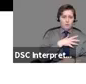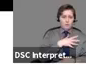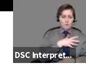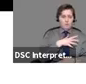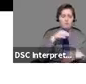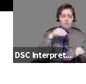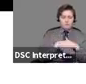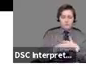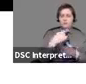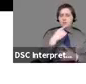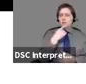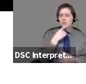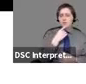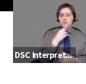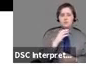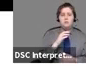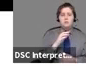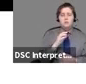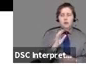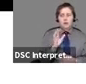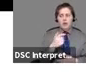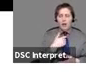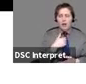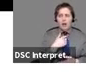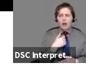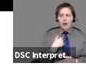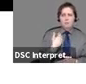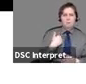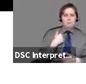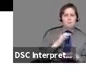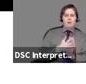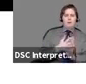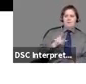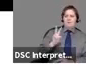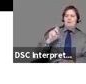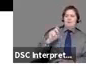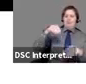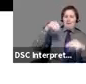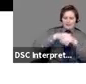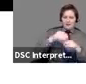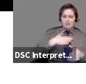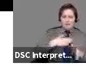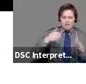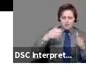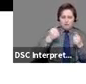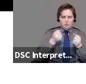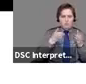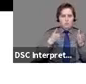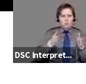in and they say, I was victimized in my driveway.